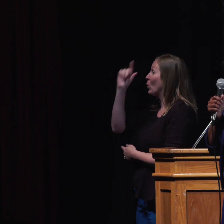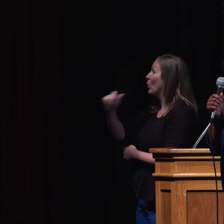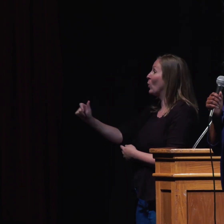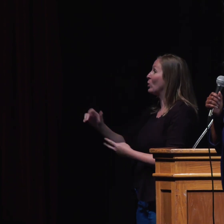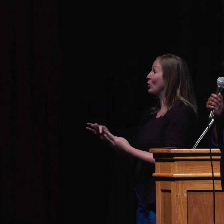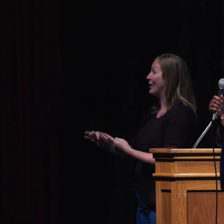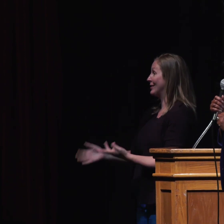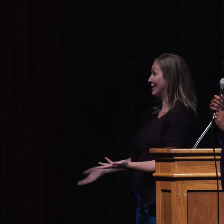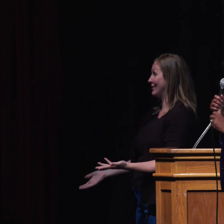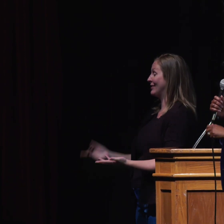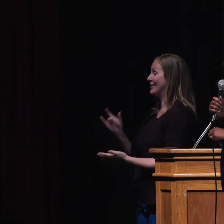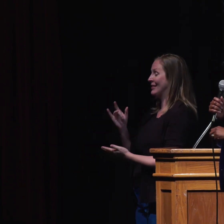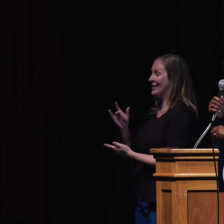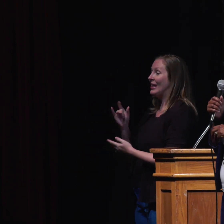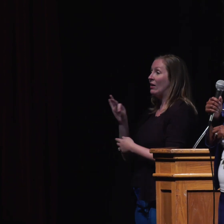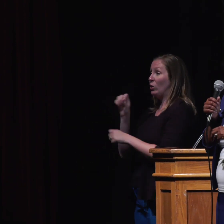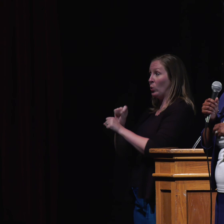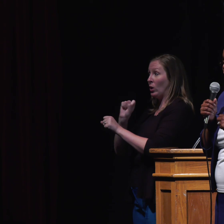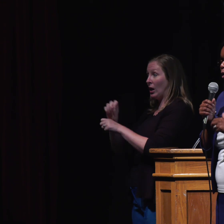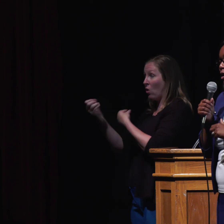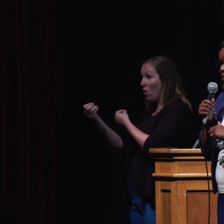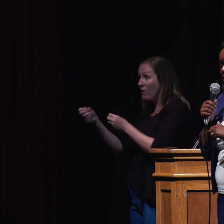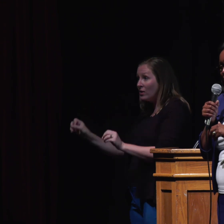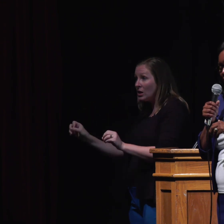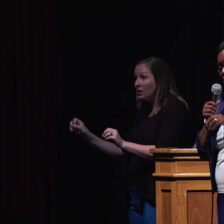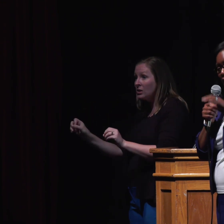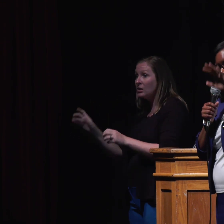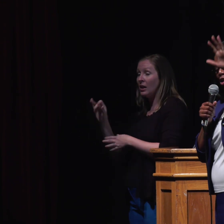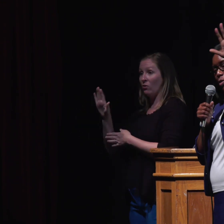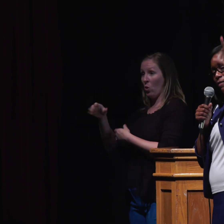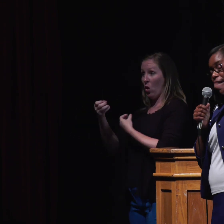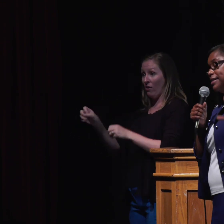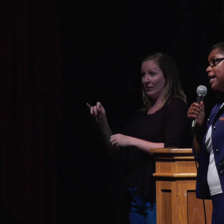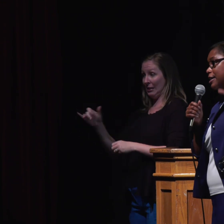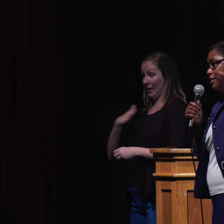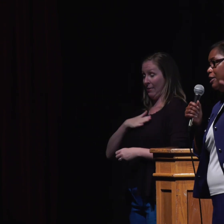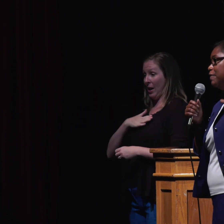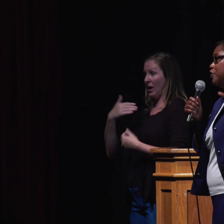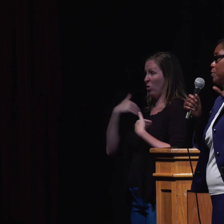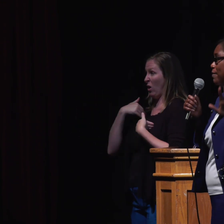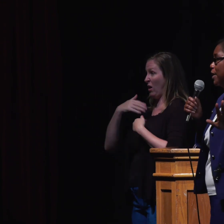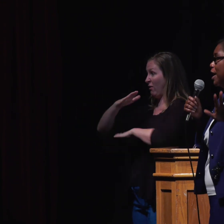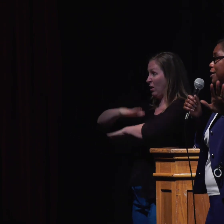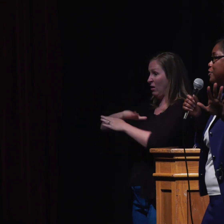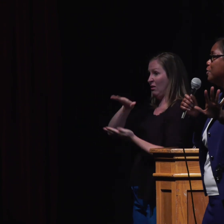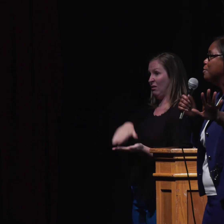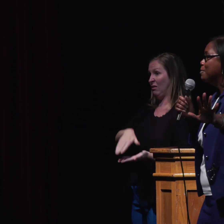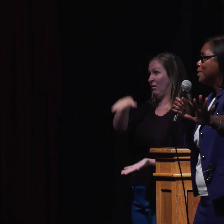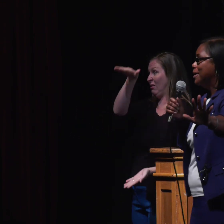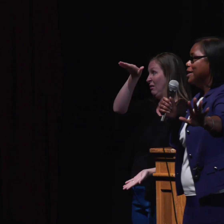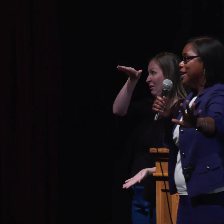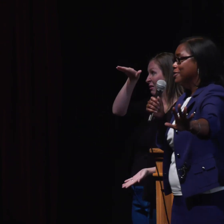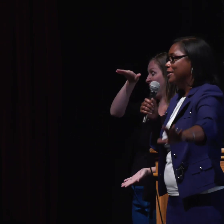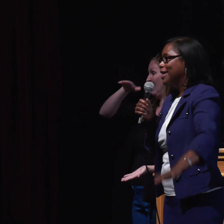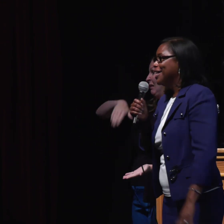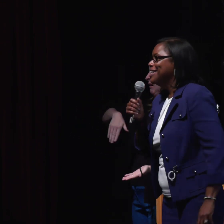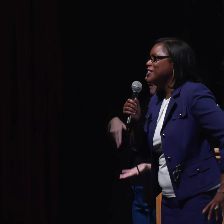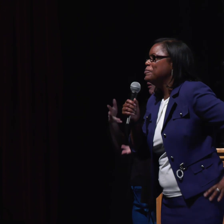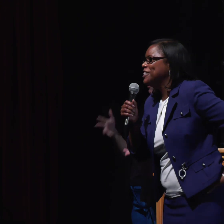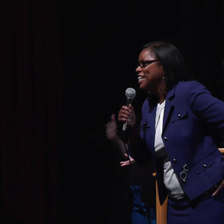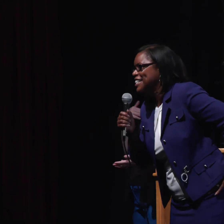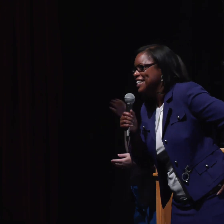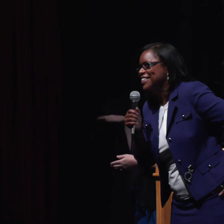you. If you work in an office, and if your office is like mine and you have that stack of stuff that you haven't gotten to, and you're